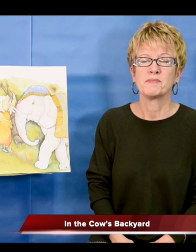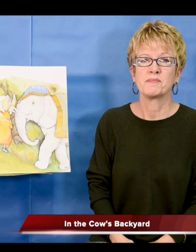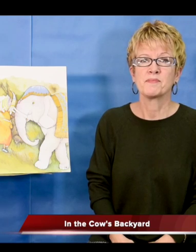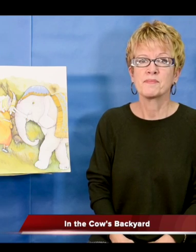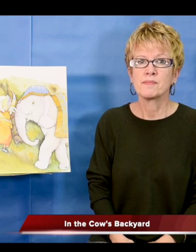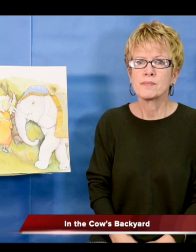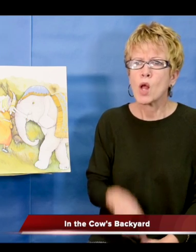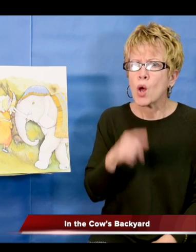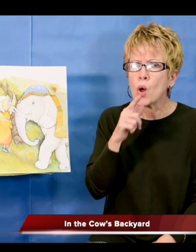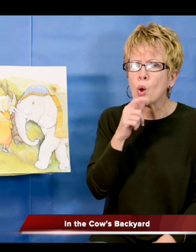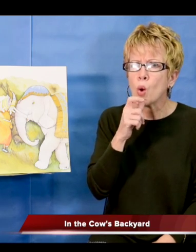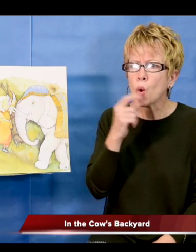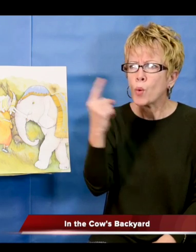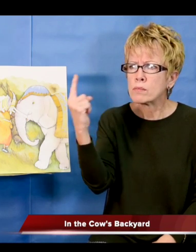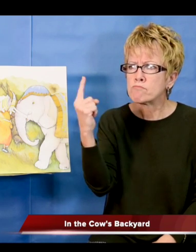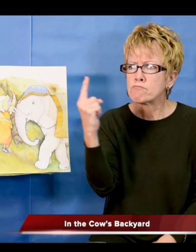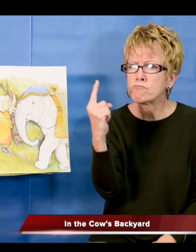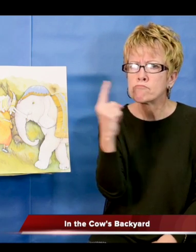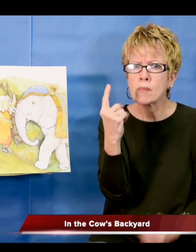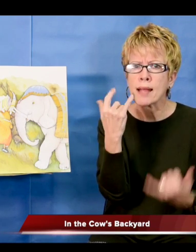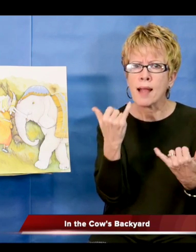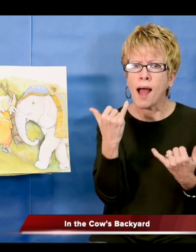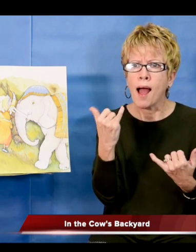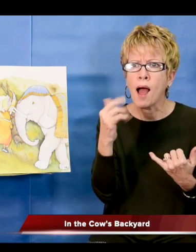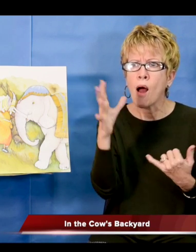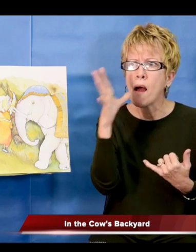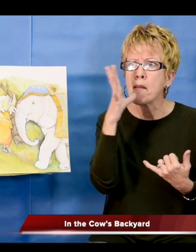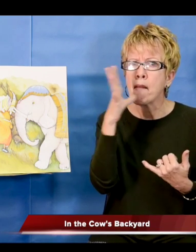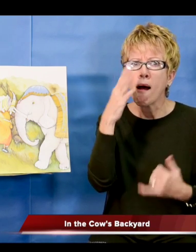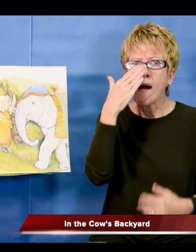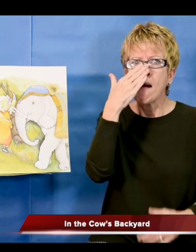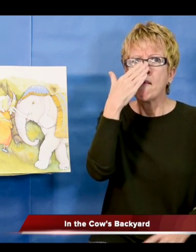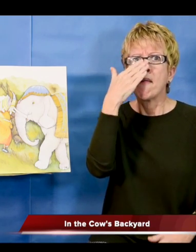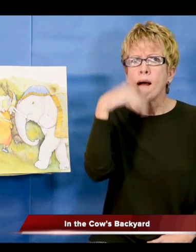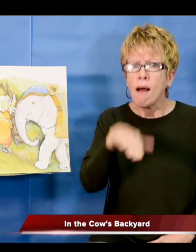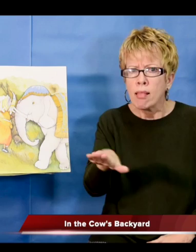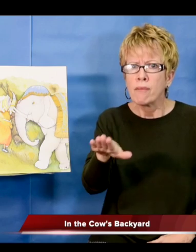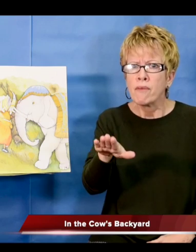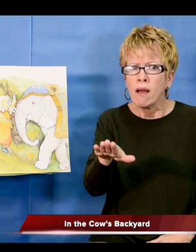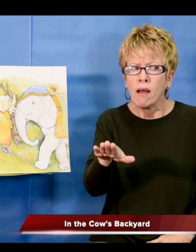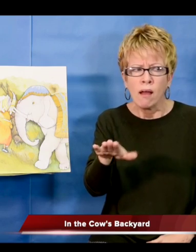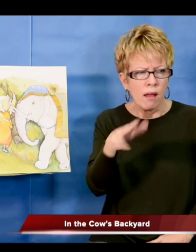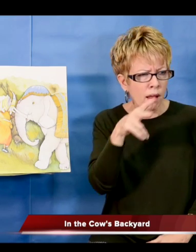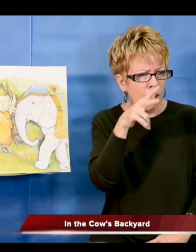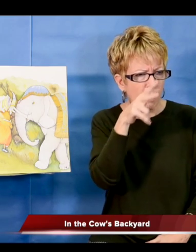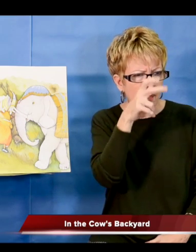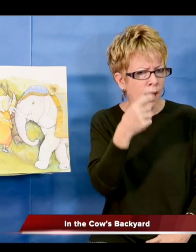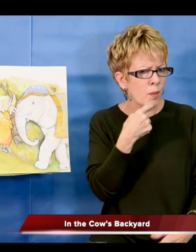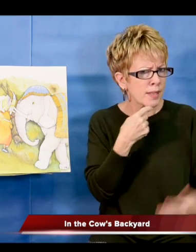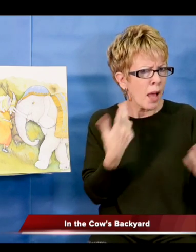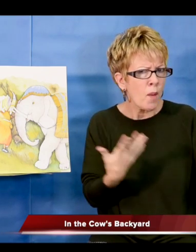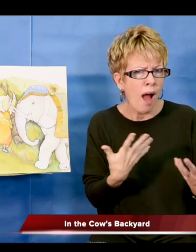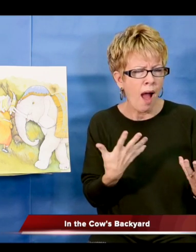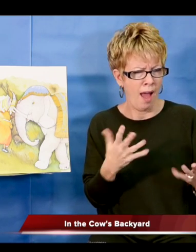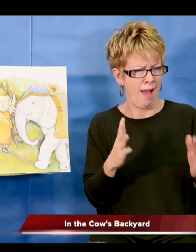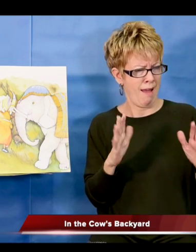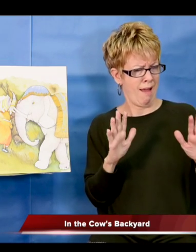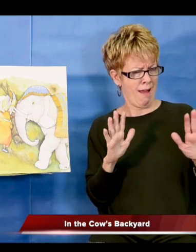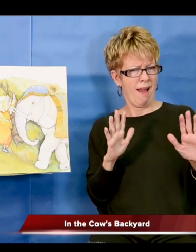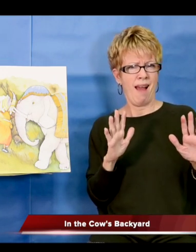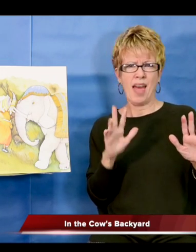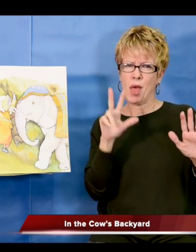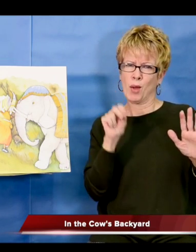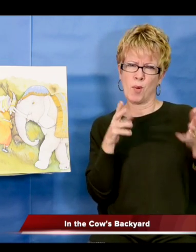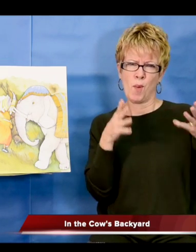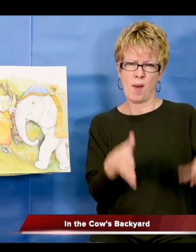And who is coming now? A mother elephant. What will the ant say? Surely she